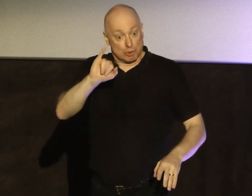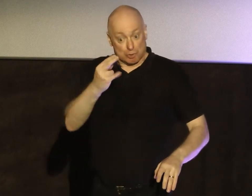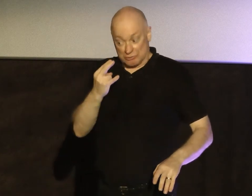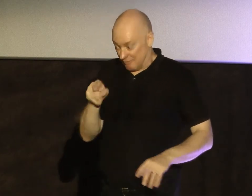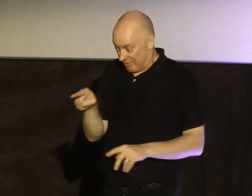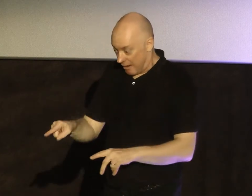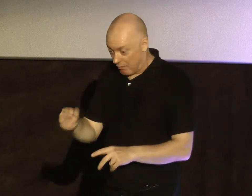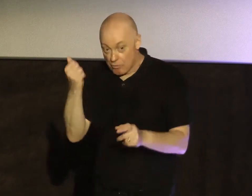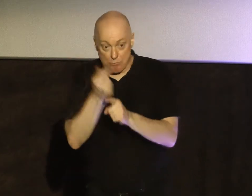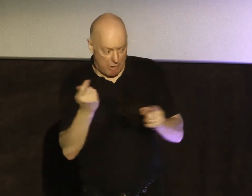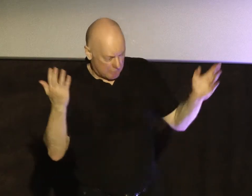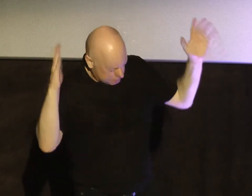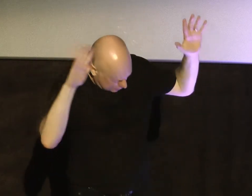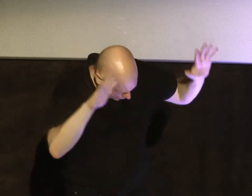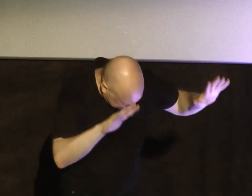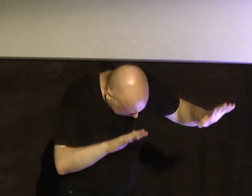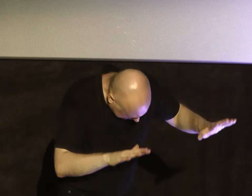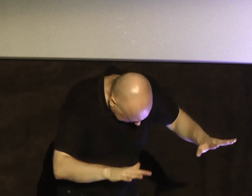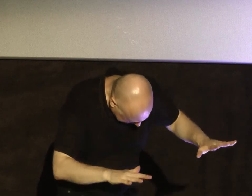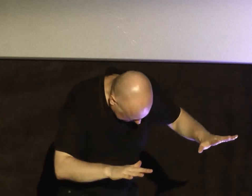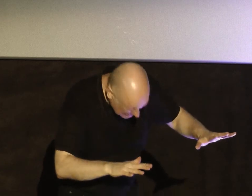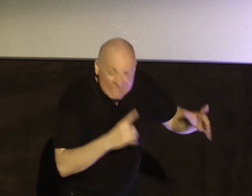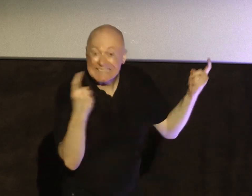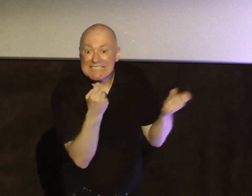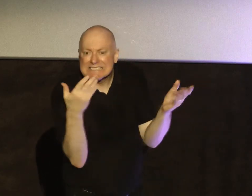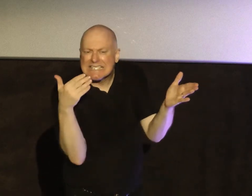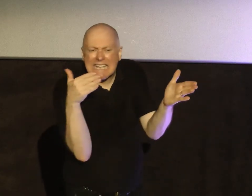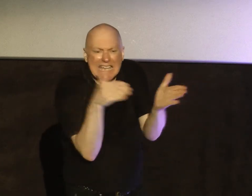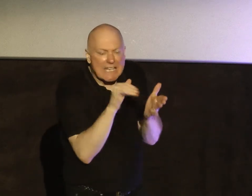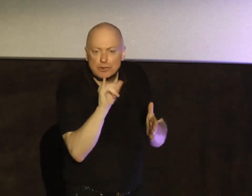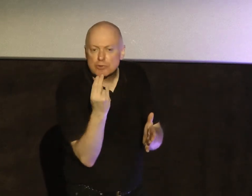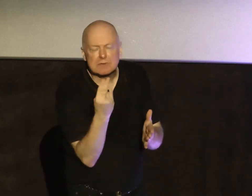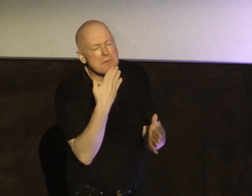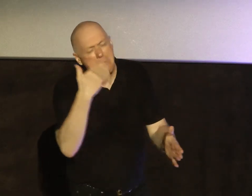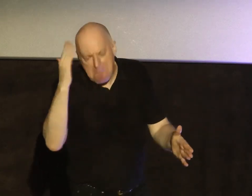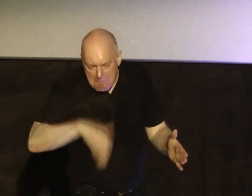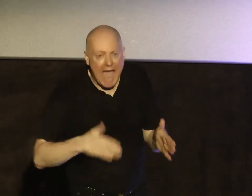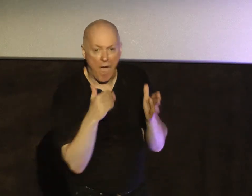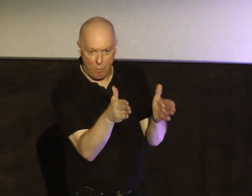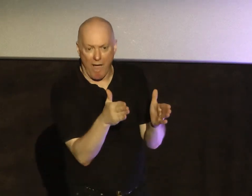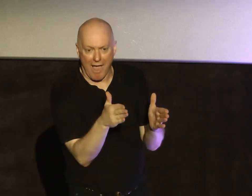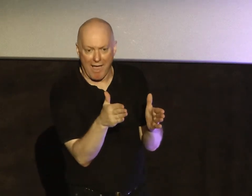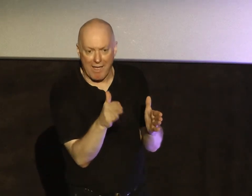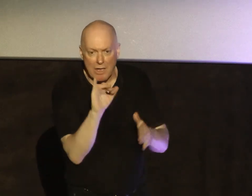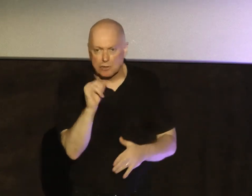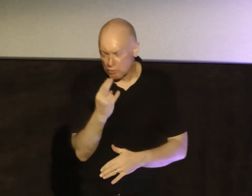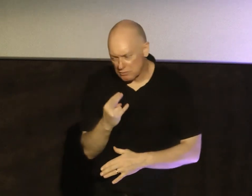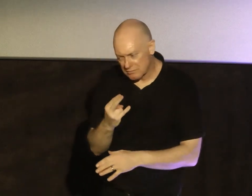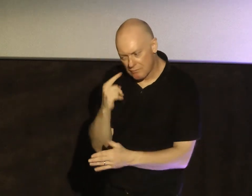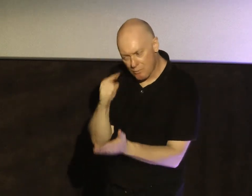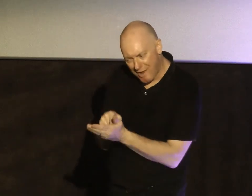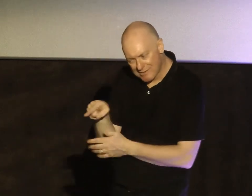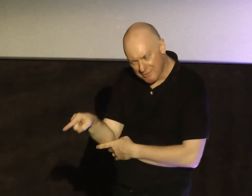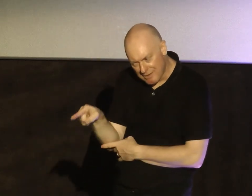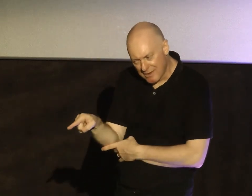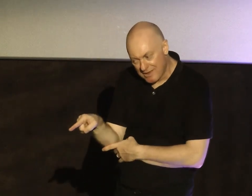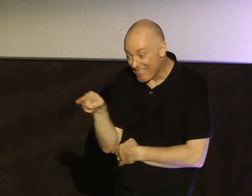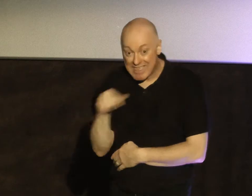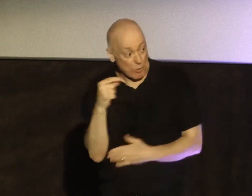are the brothers that have sinned against him violently. He recognizes them, but they don't recognize him. Needless